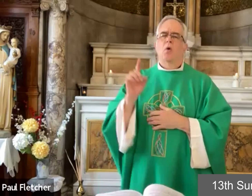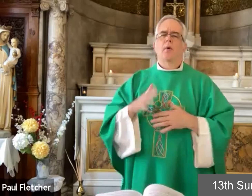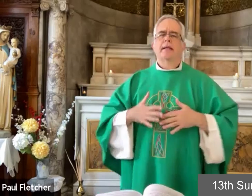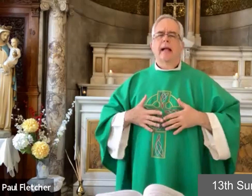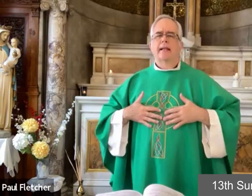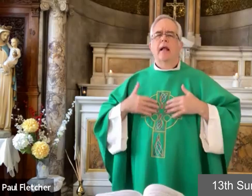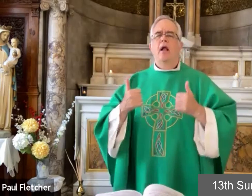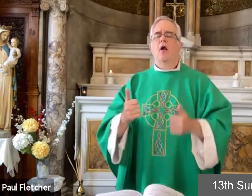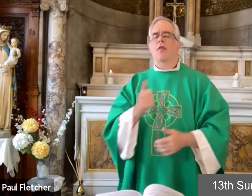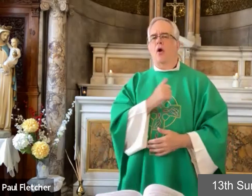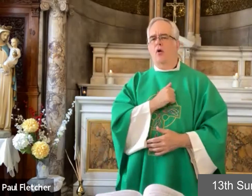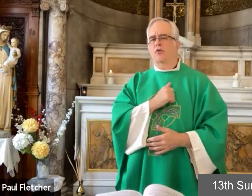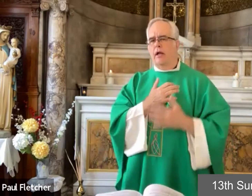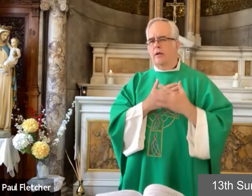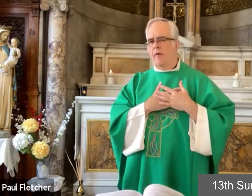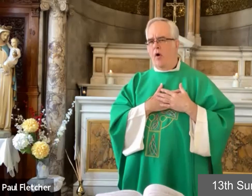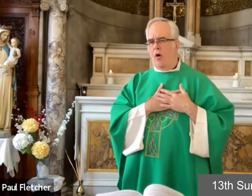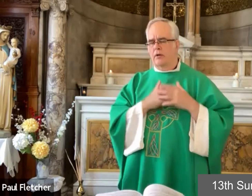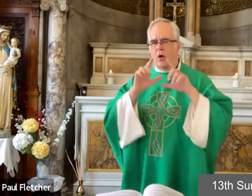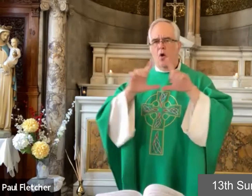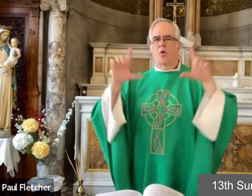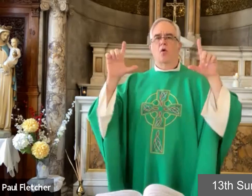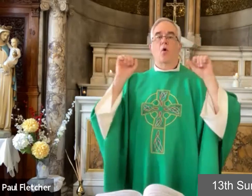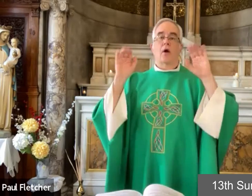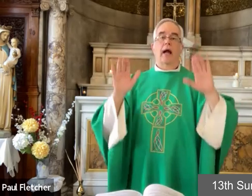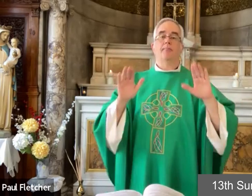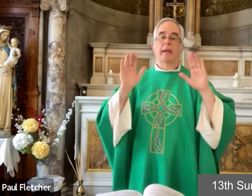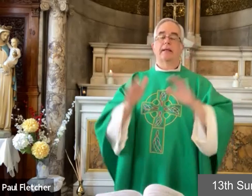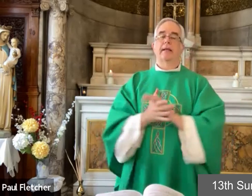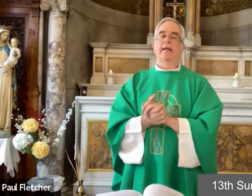You were sent to heal the contrite of heart. Lord, have mercy.